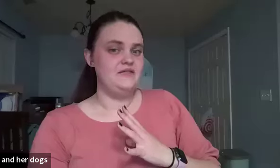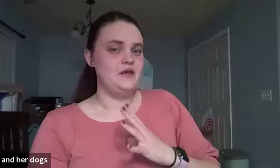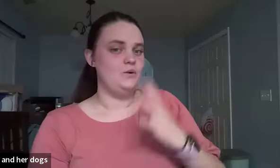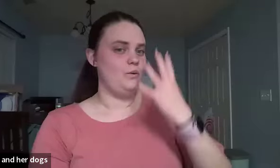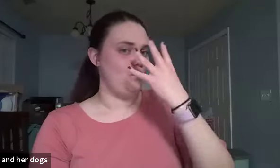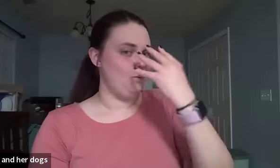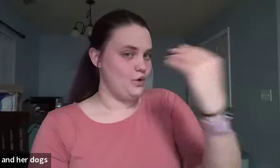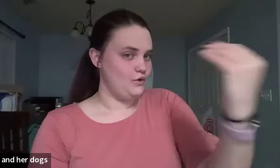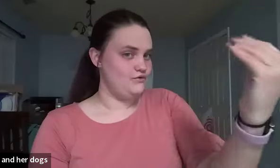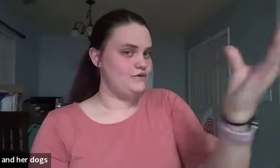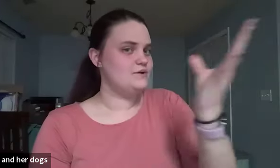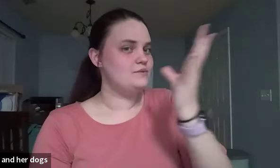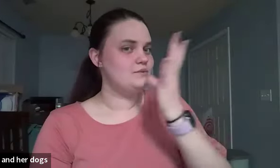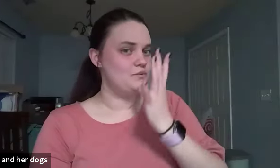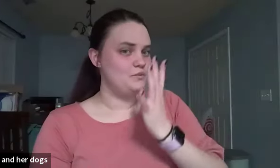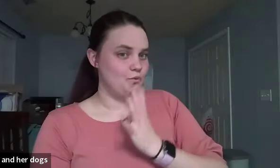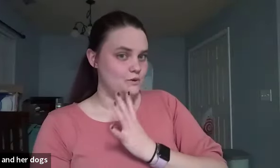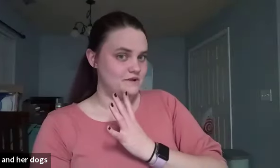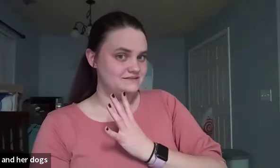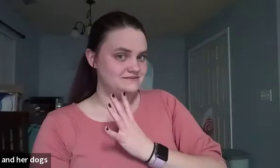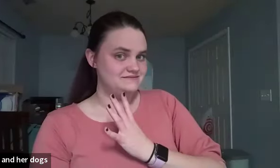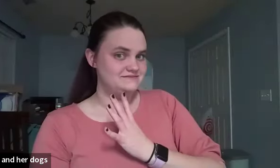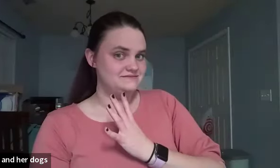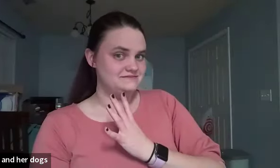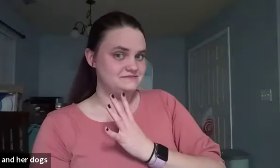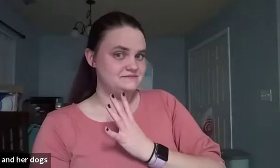And then wolf woman.